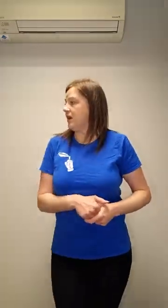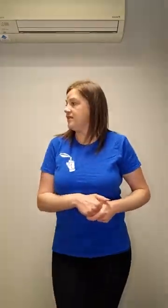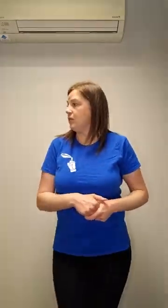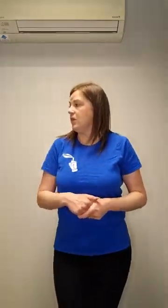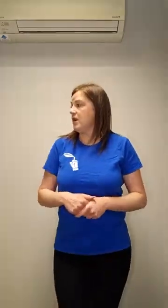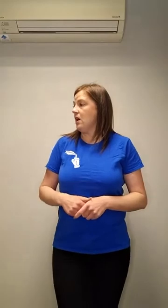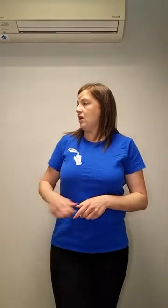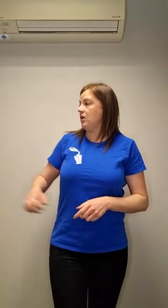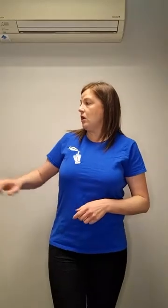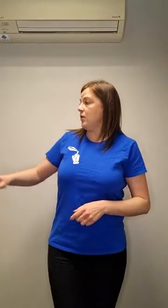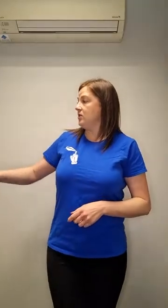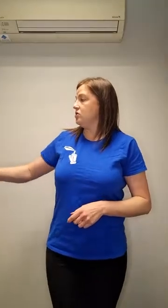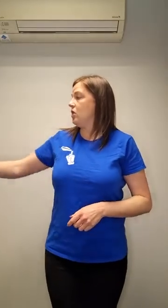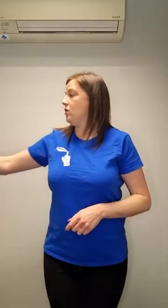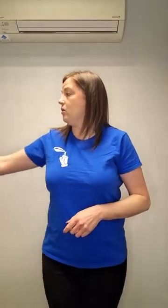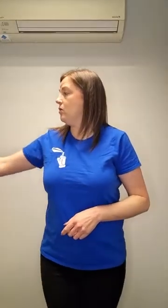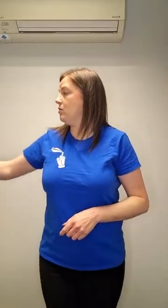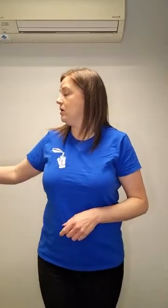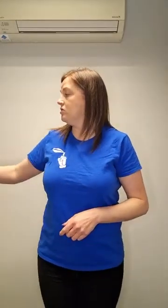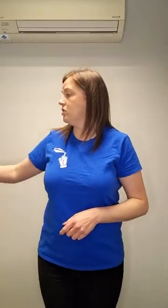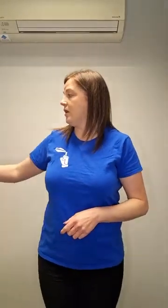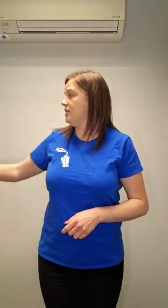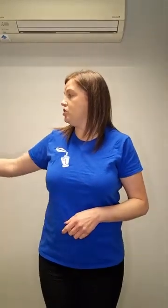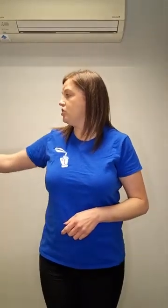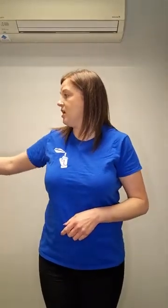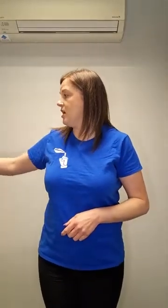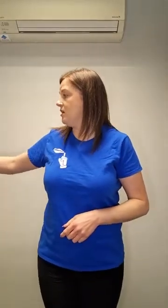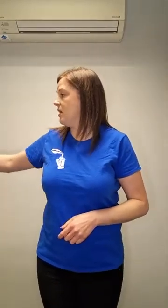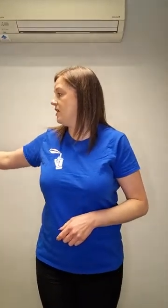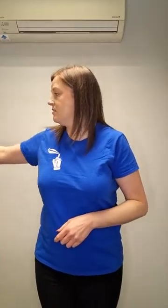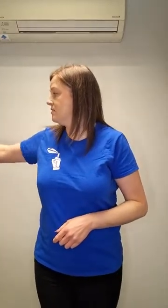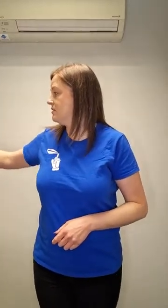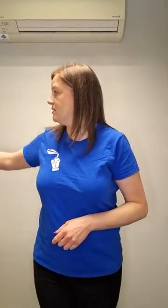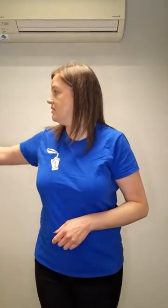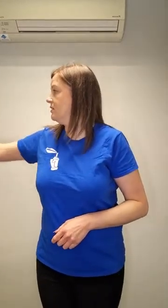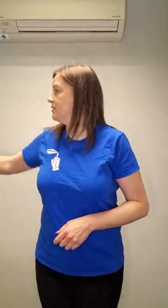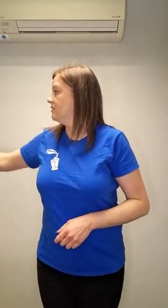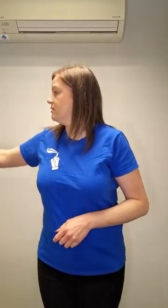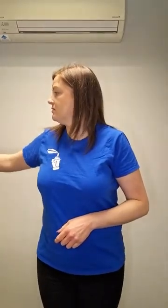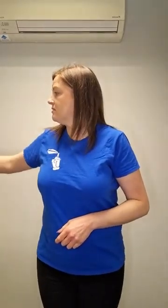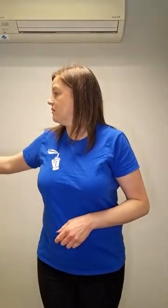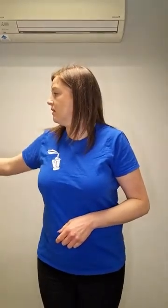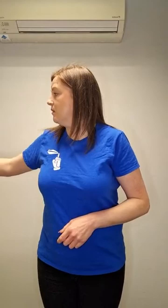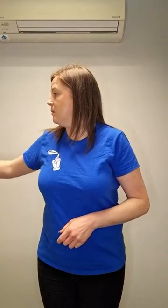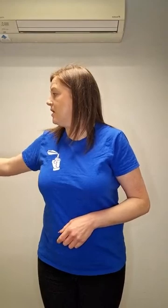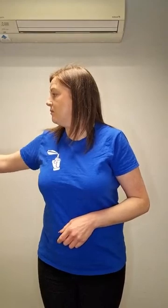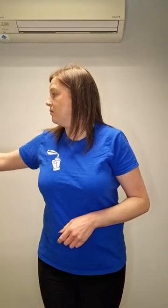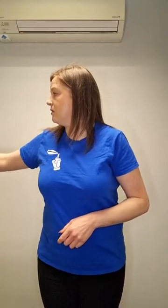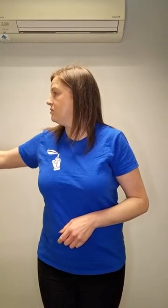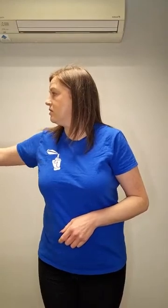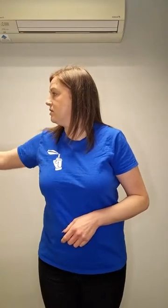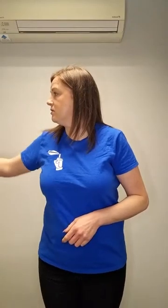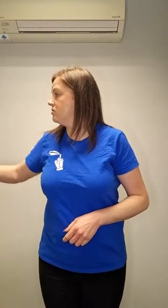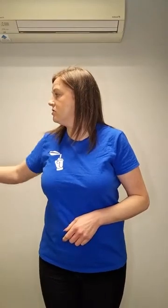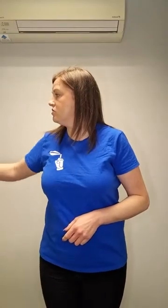so we are going to just quickly share this so that other people can join.